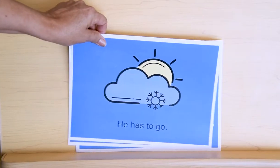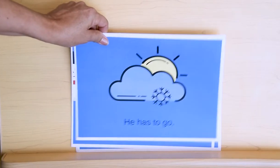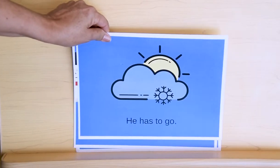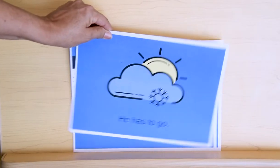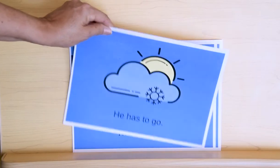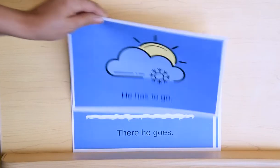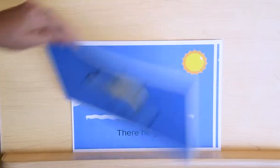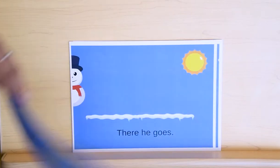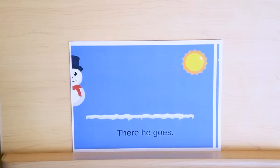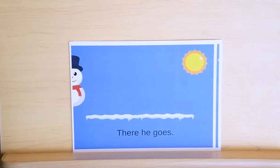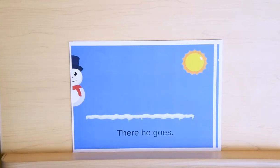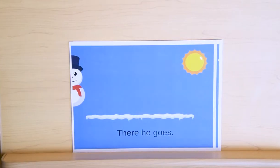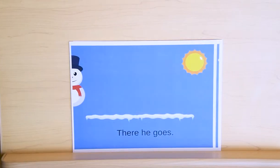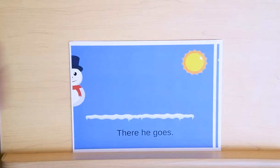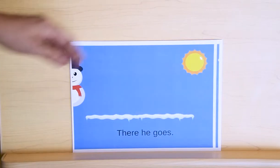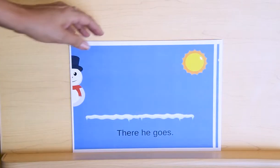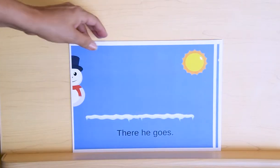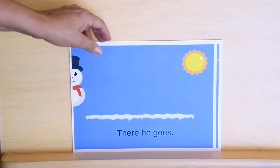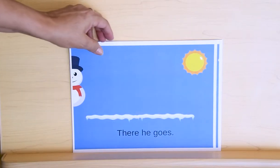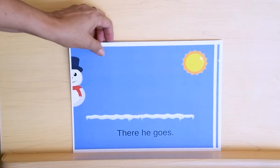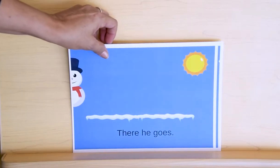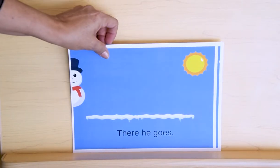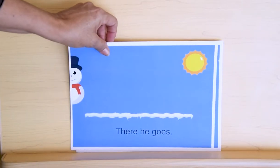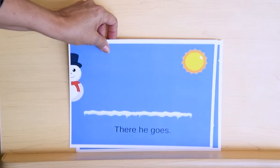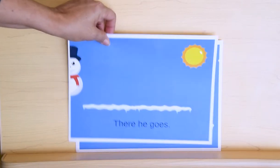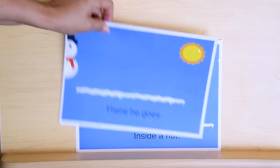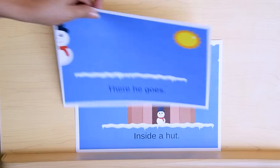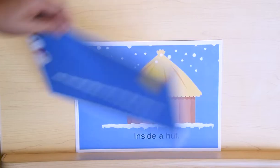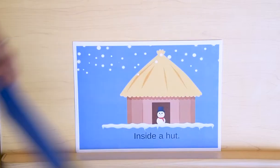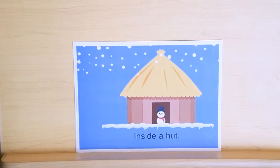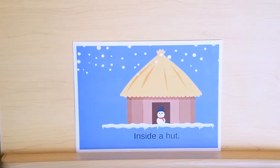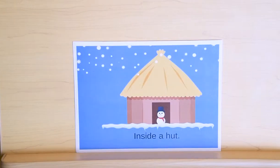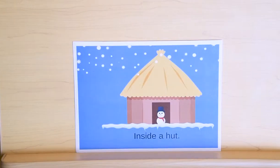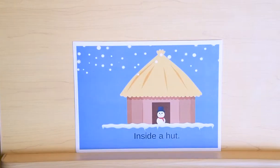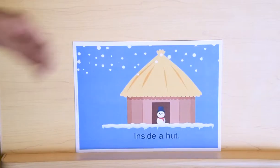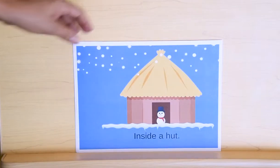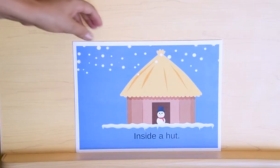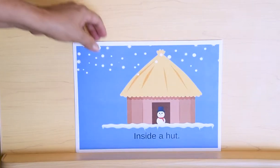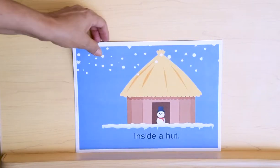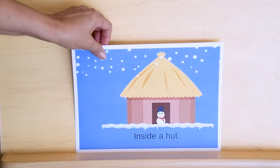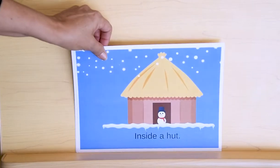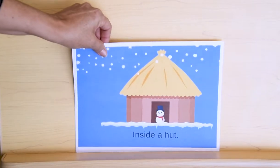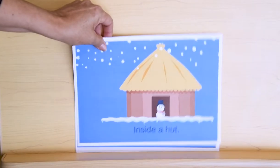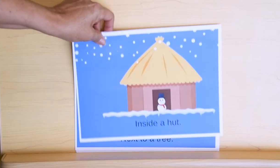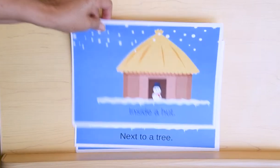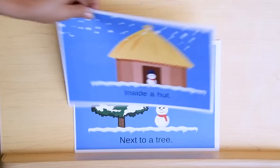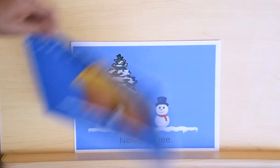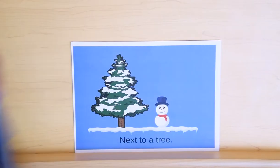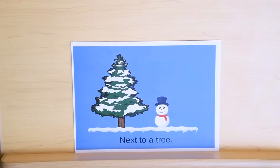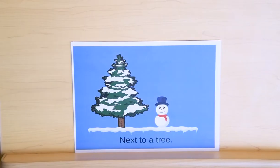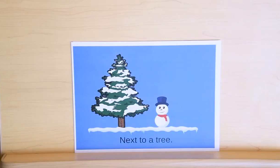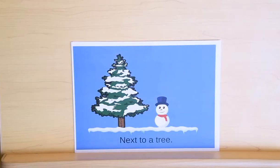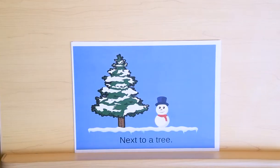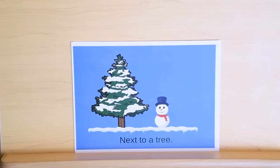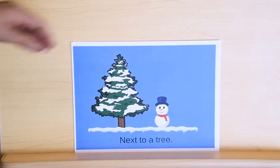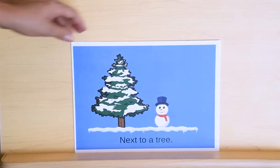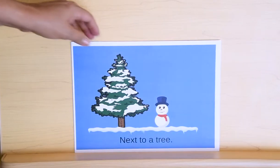go. There he goes. Inside a hut, next to